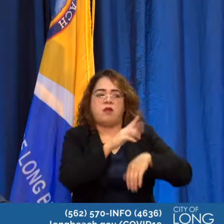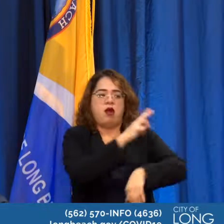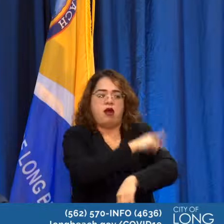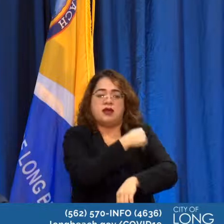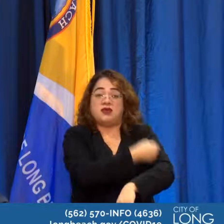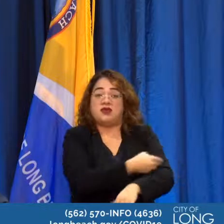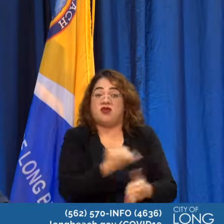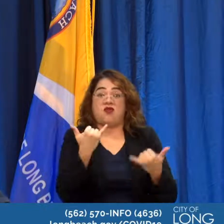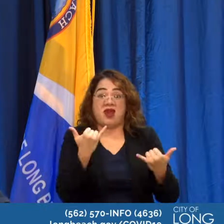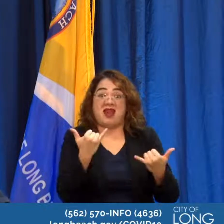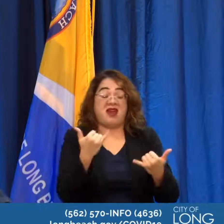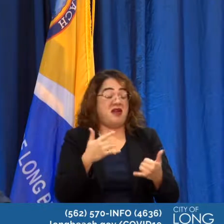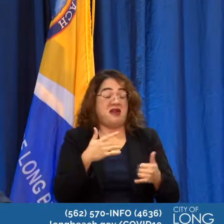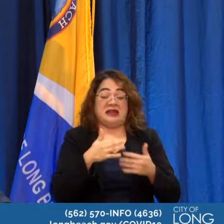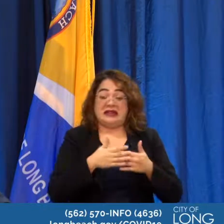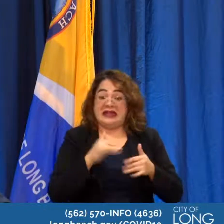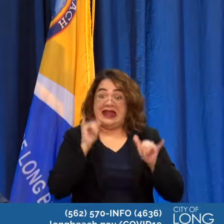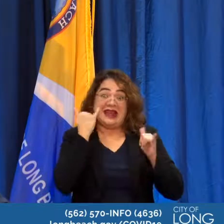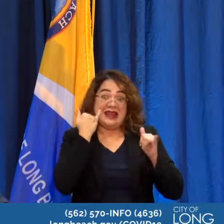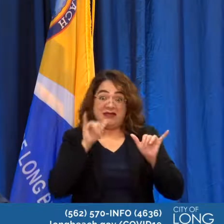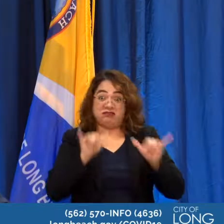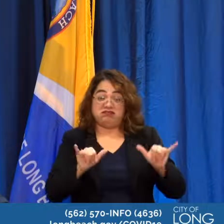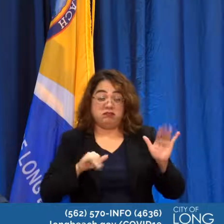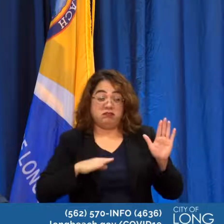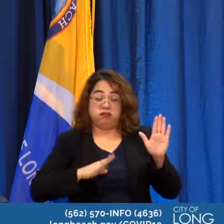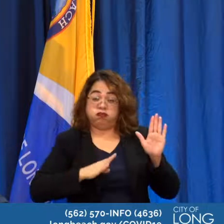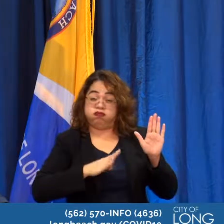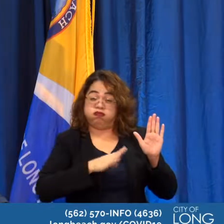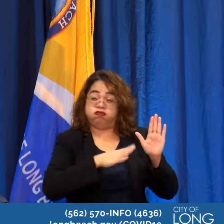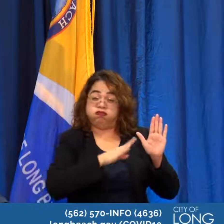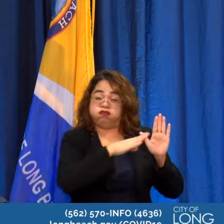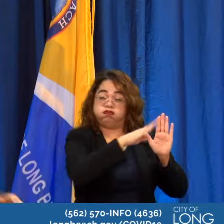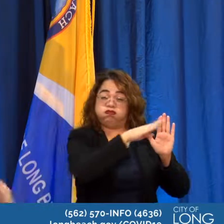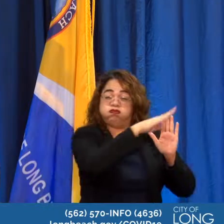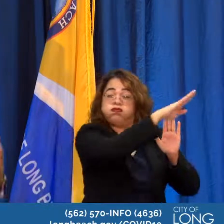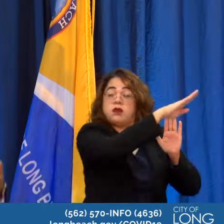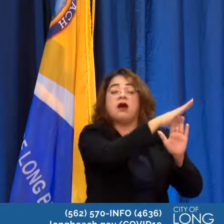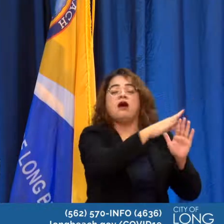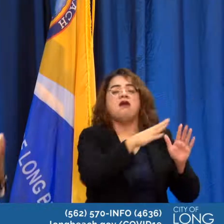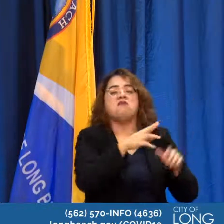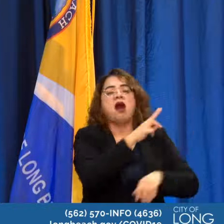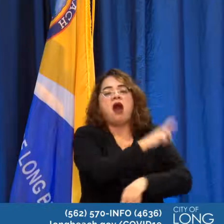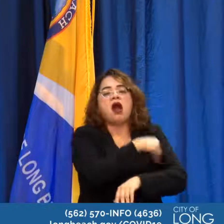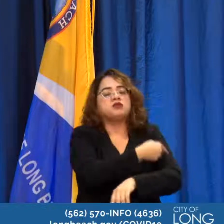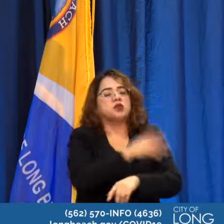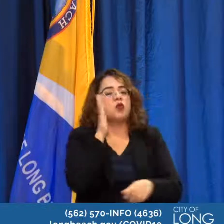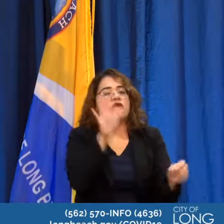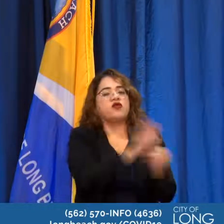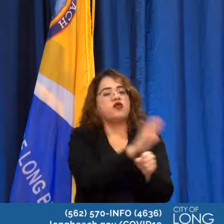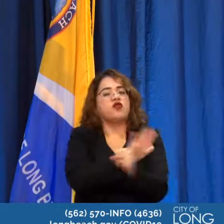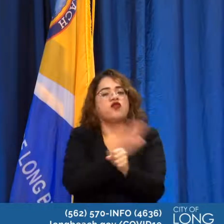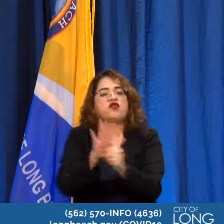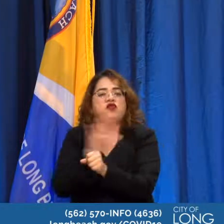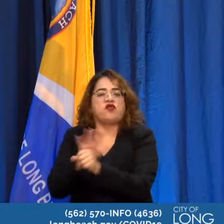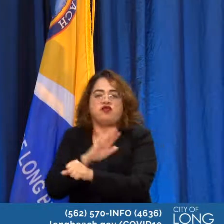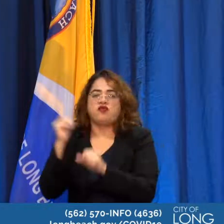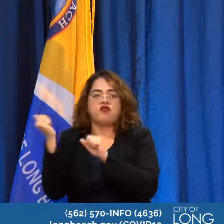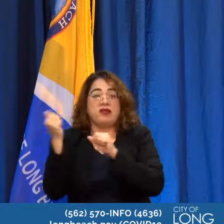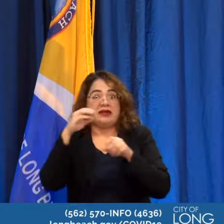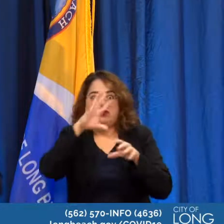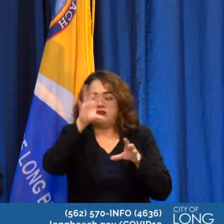Christmas and Christmas Eve. And so that is something to look forward to, that we'll wait and react to with our health professionals.